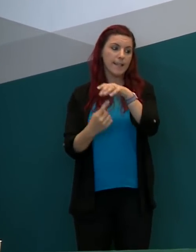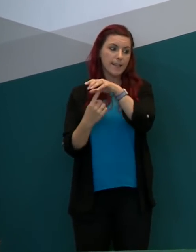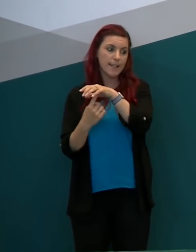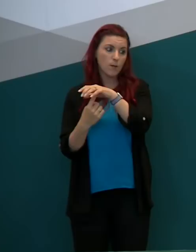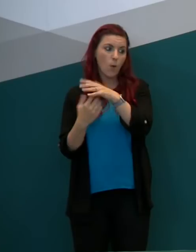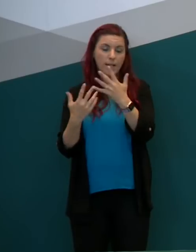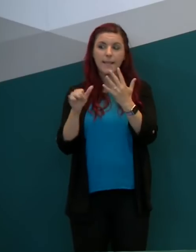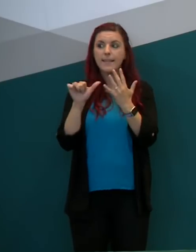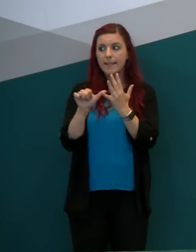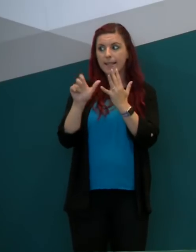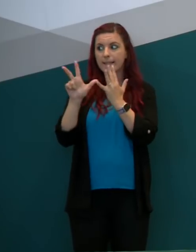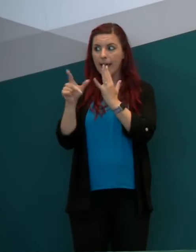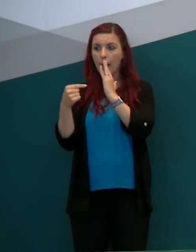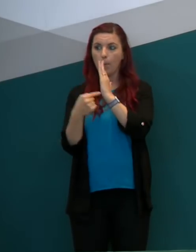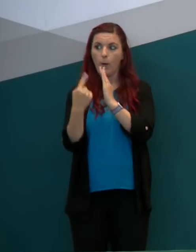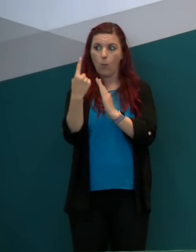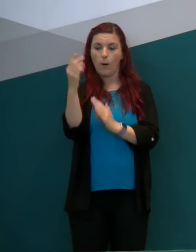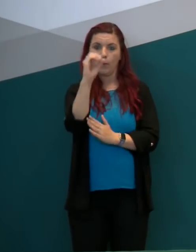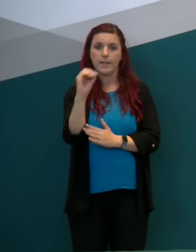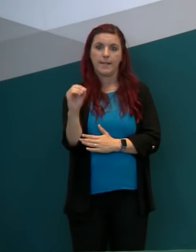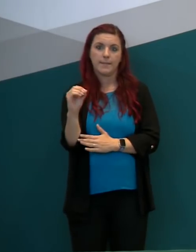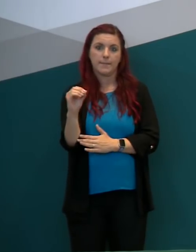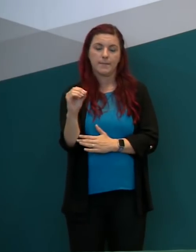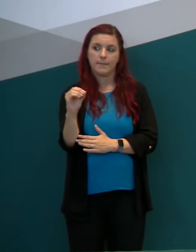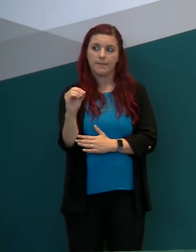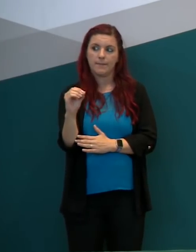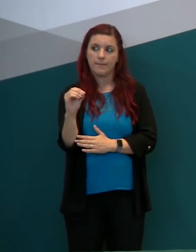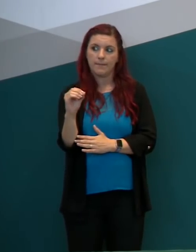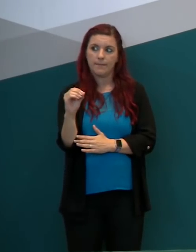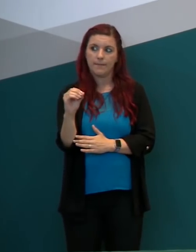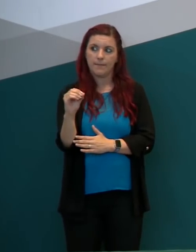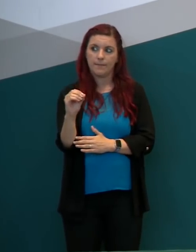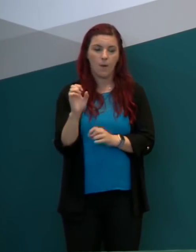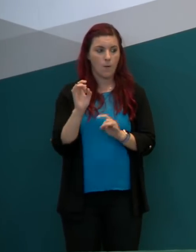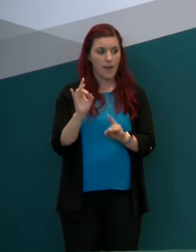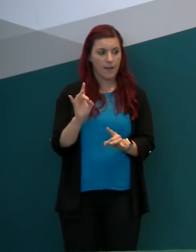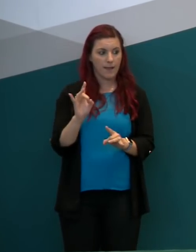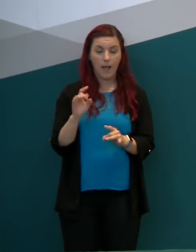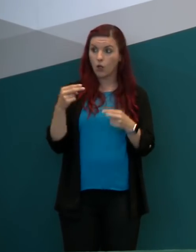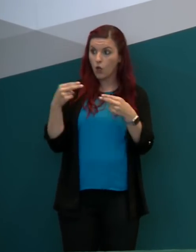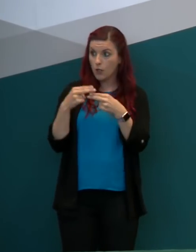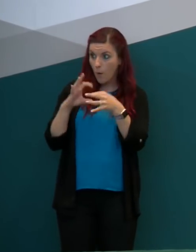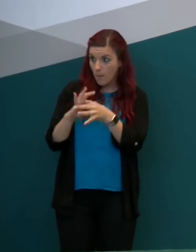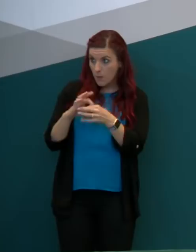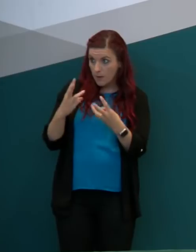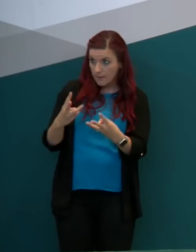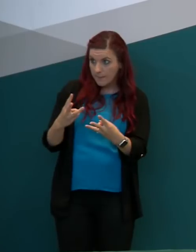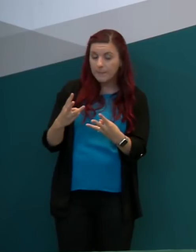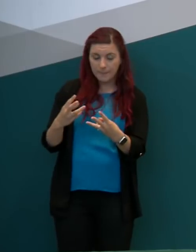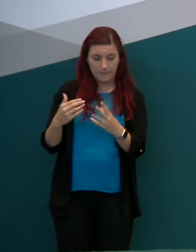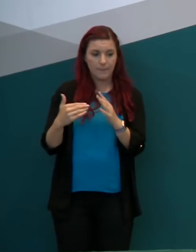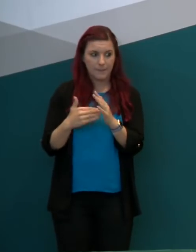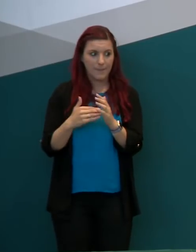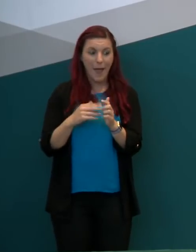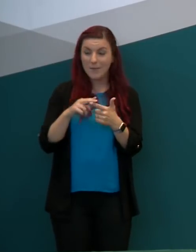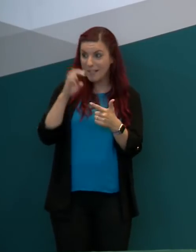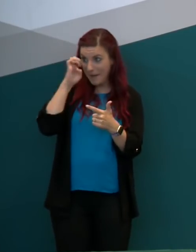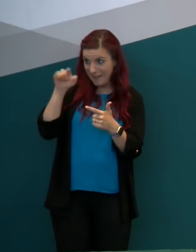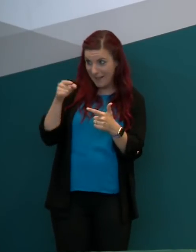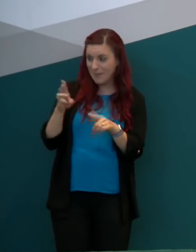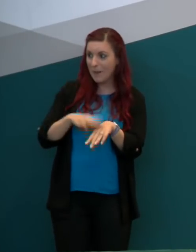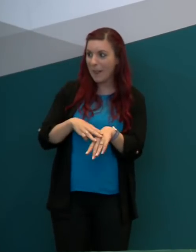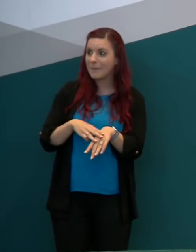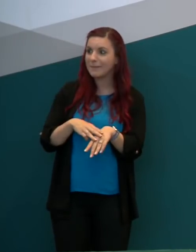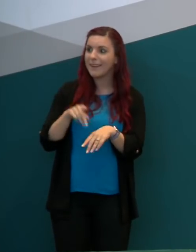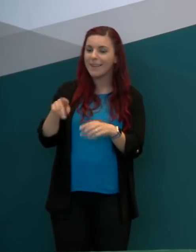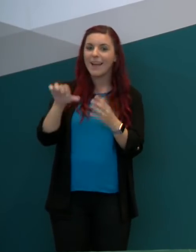was 68.1%. Okay. Thank you. Now, does And in respect of nursing homes, if that was the, Yeah. if I'm anticipating that Yeah, question, yeah. it